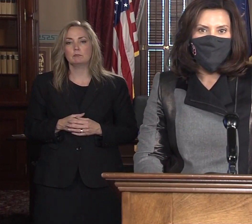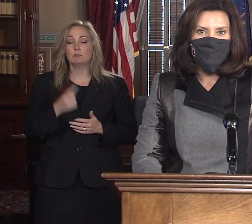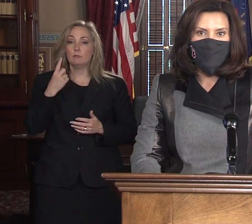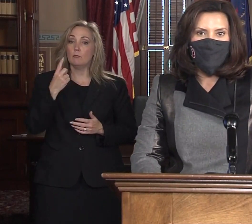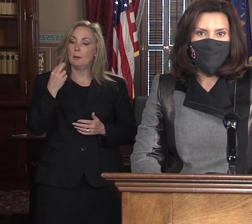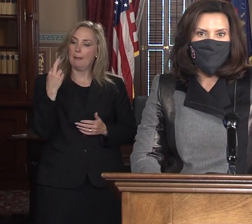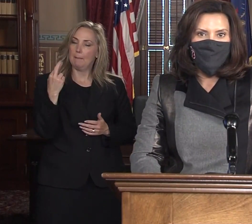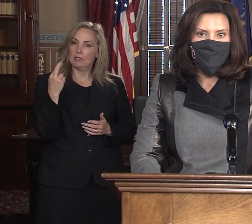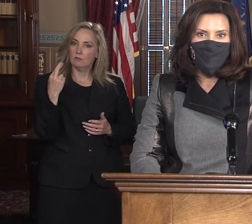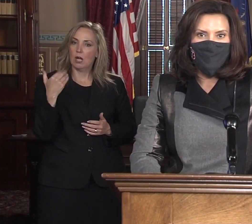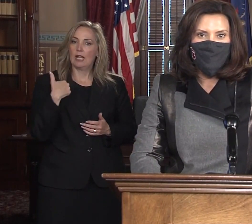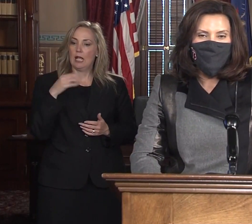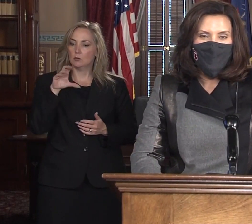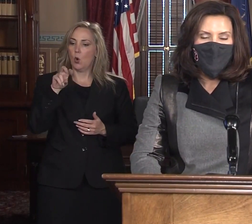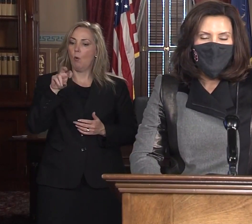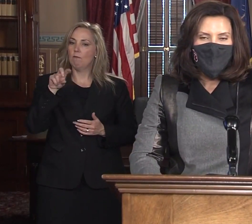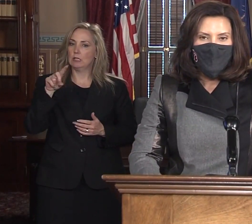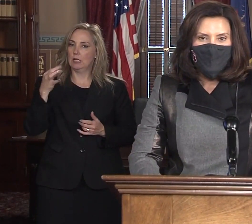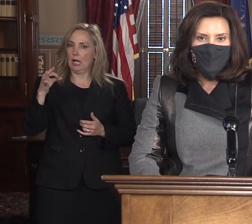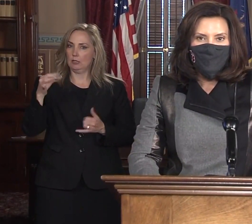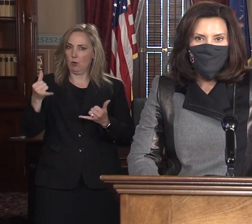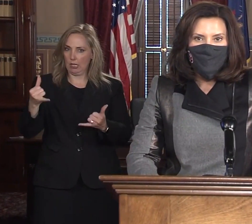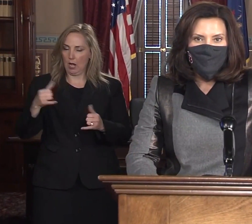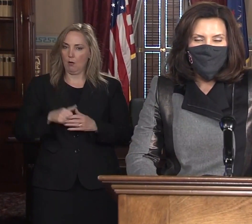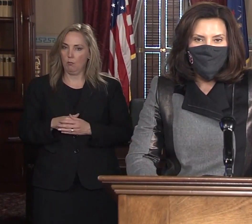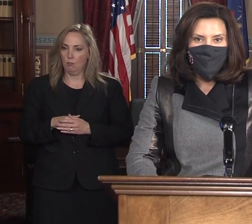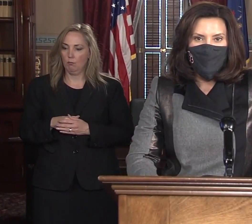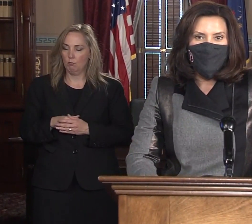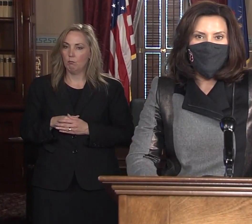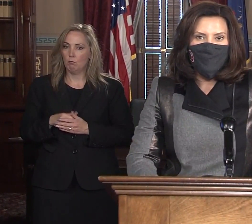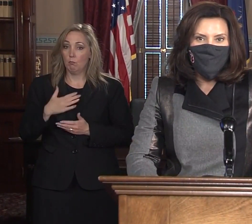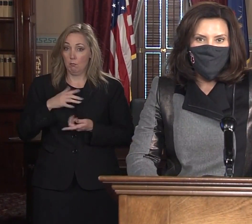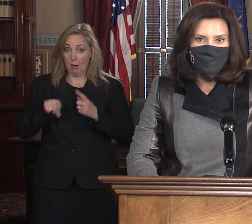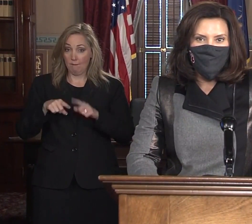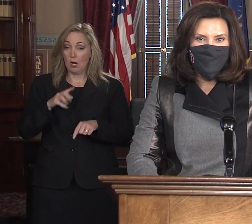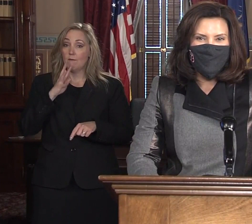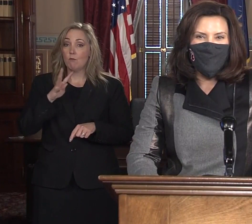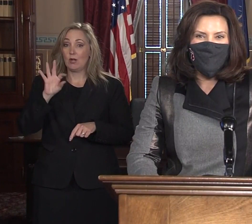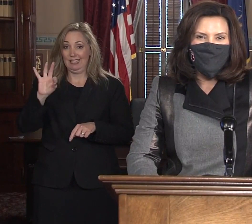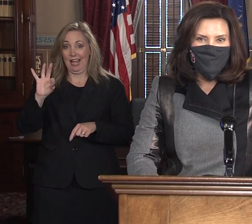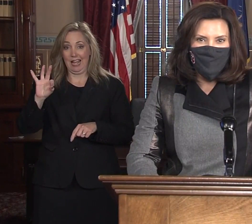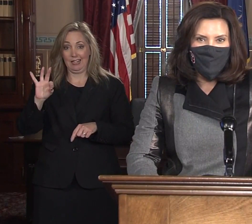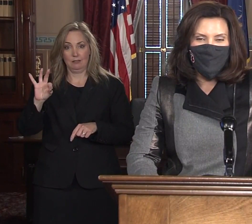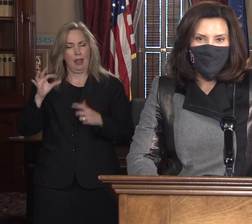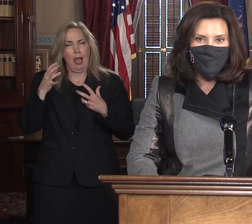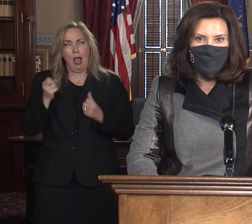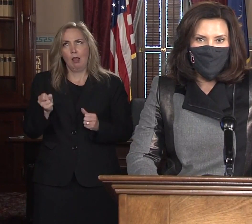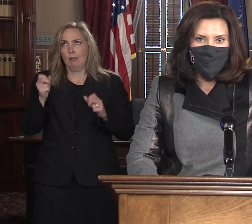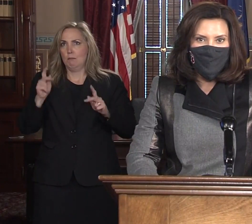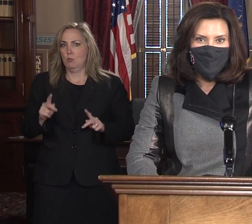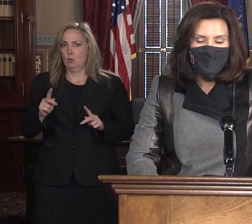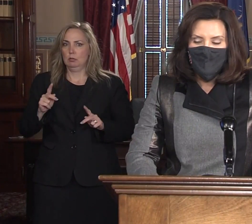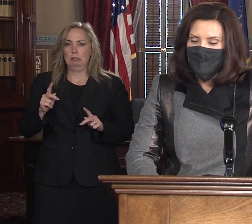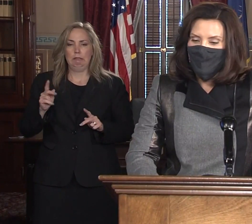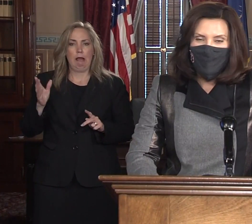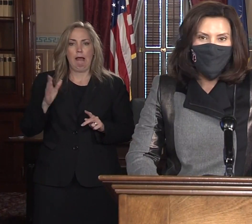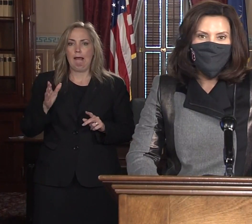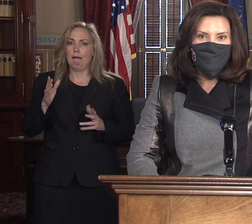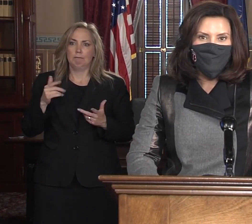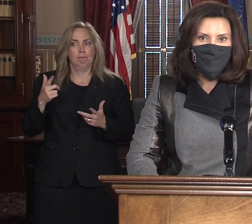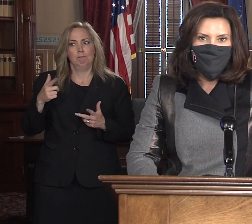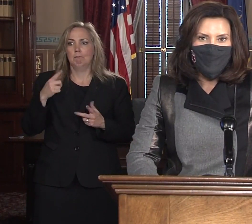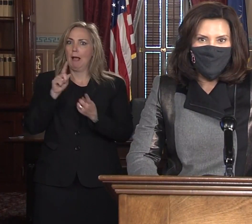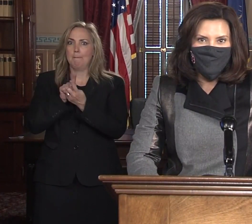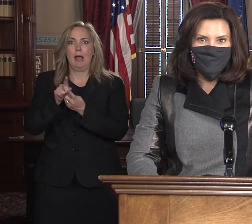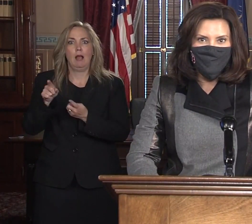best friends has COVID-19 right now. And she is 49 years old, one of the healthiest people I've ever known. No one